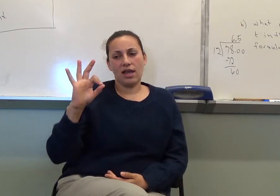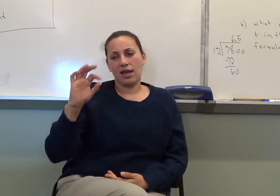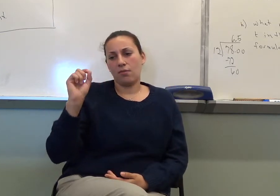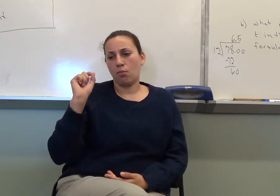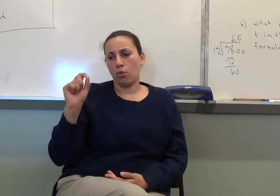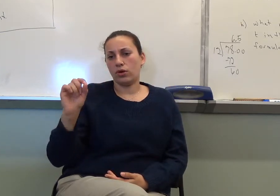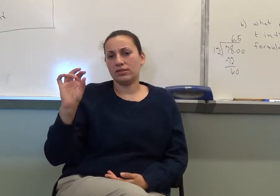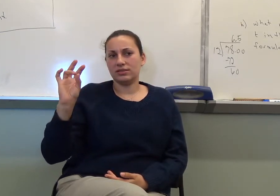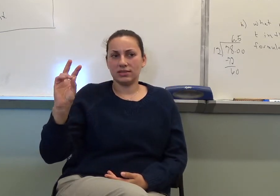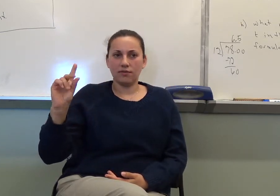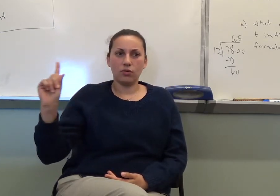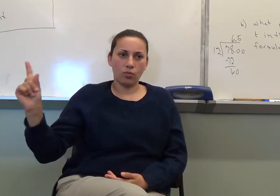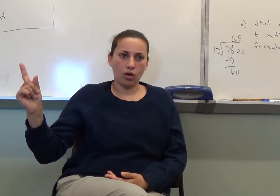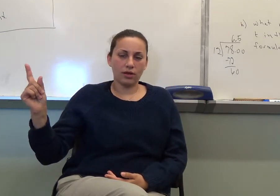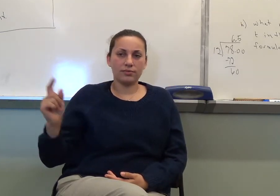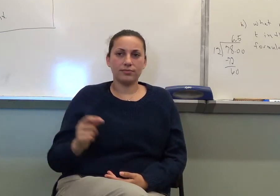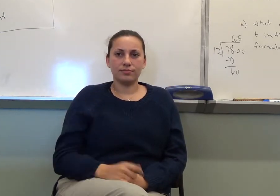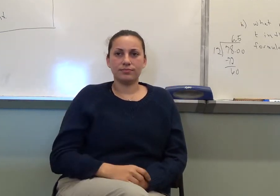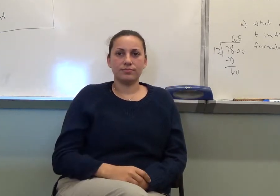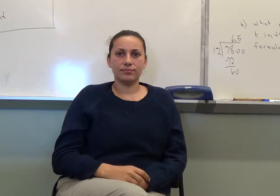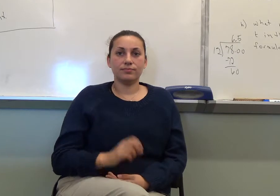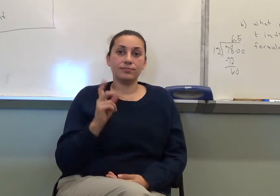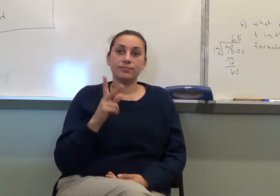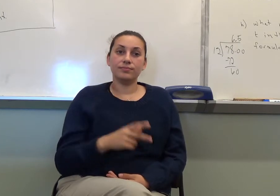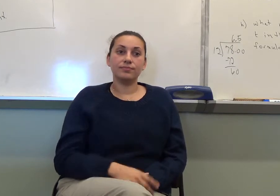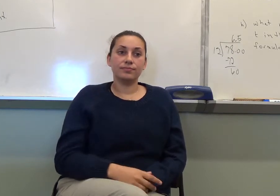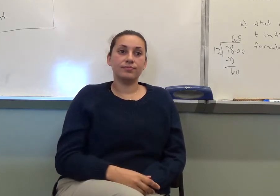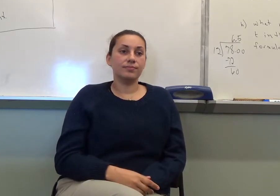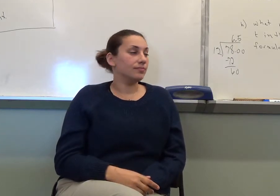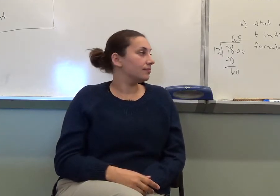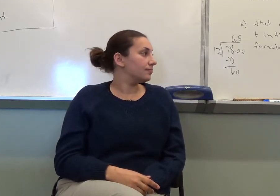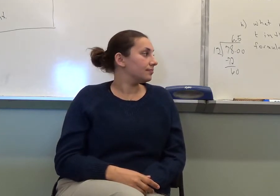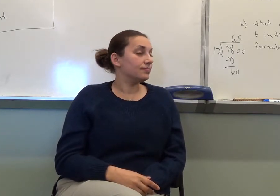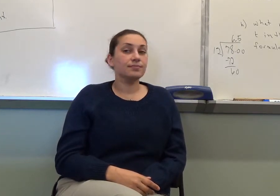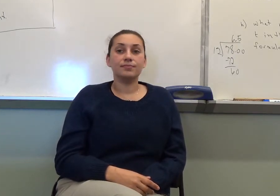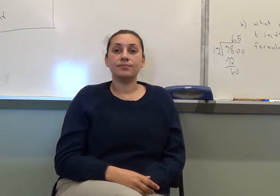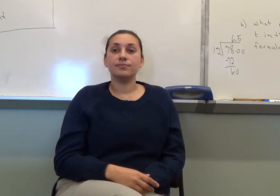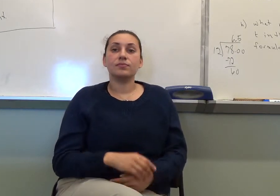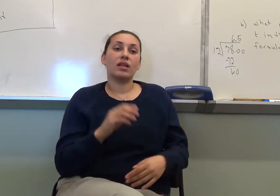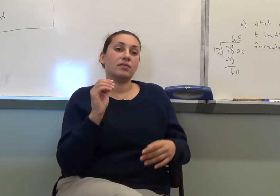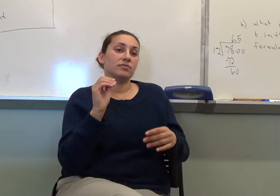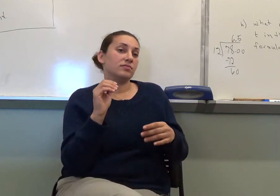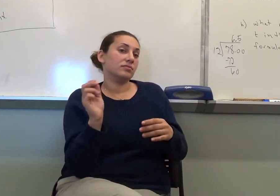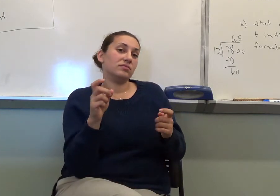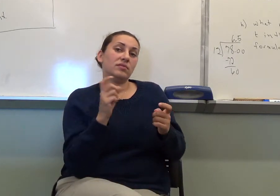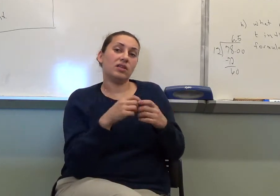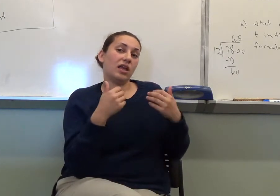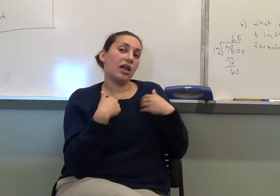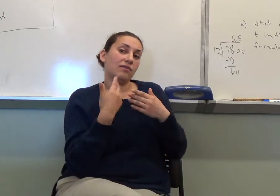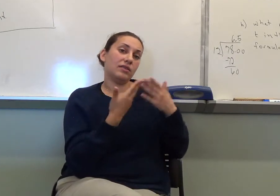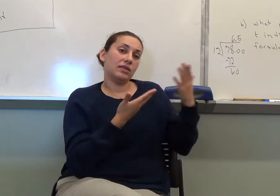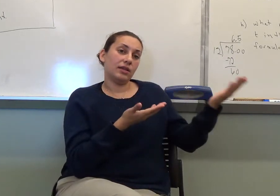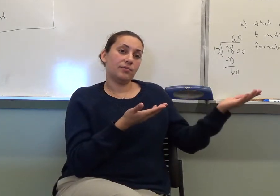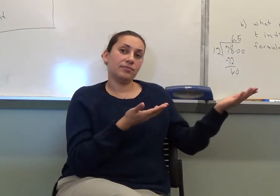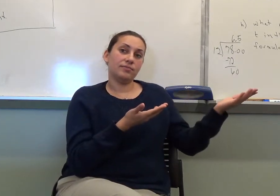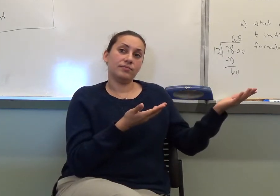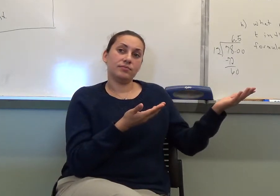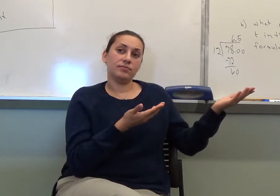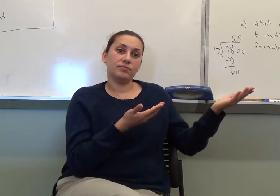1259.71, rounded off to the nearest penny. All right? So which is exactly what we got over here in these calculations by hand.